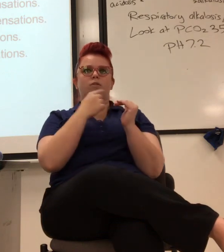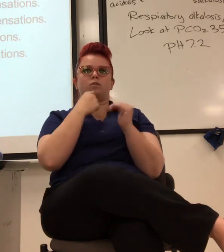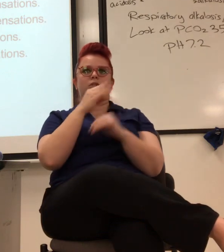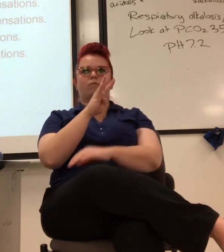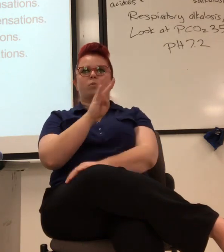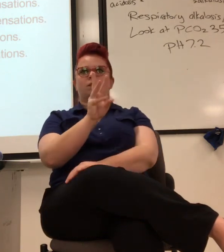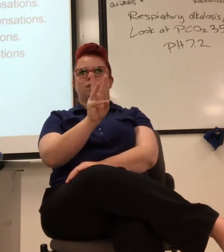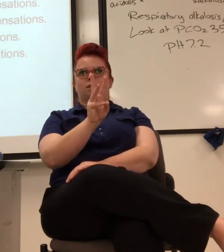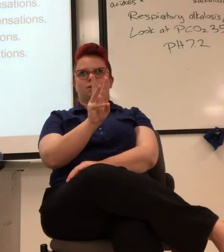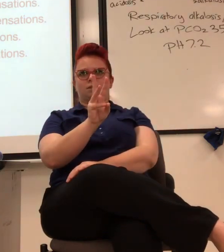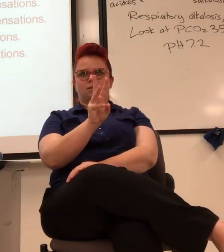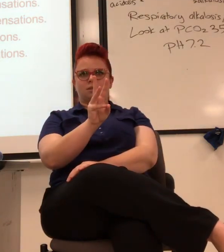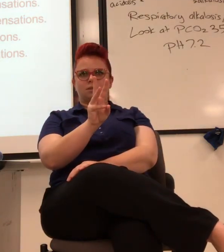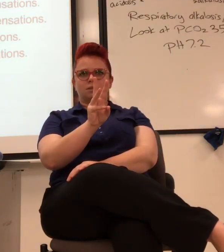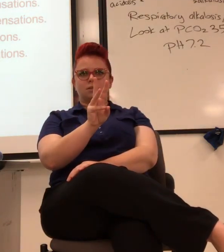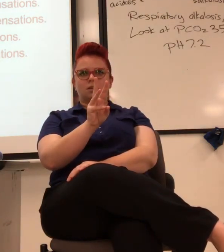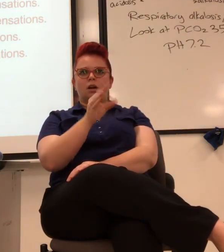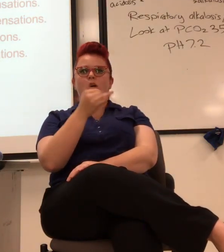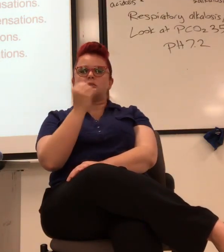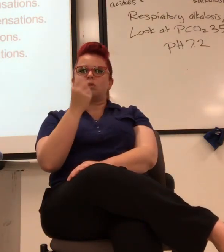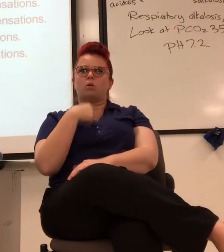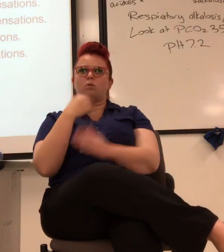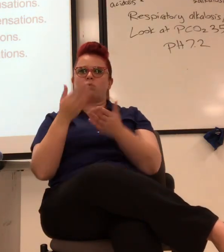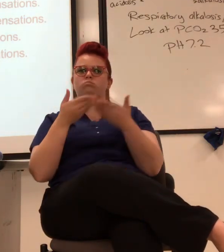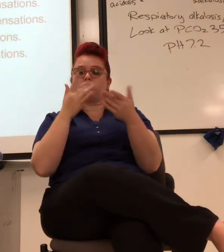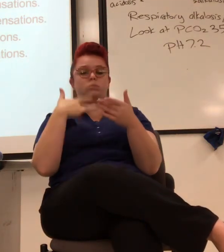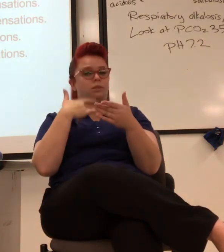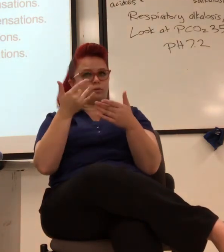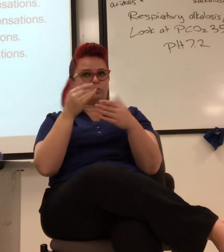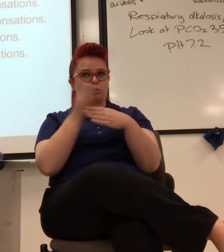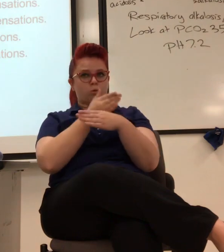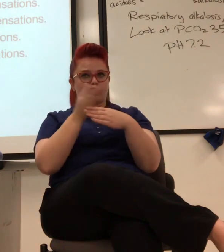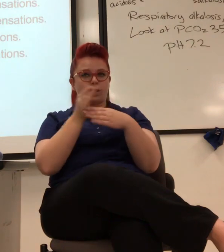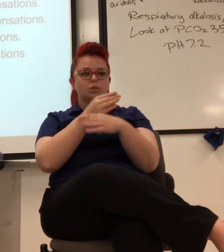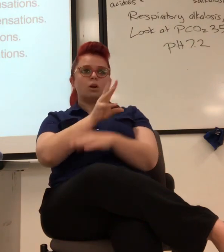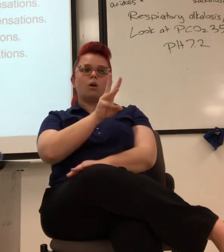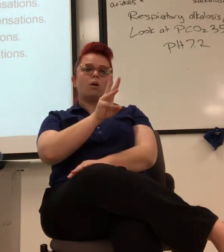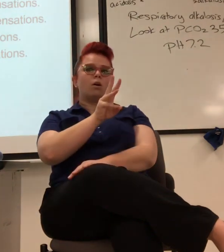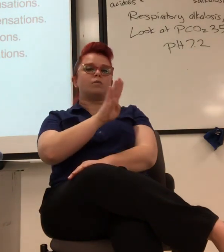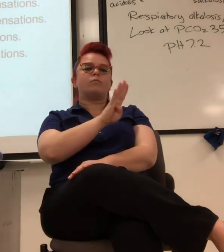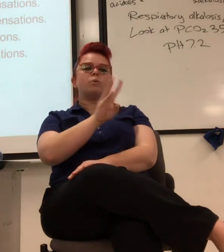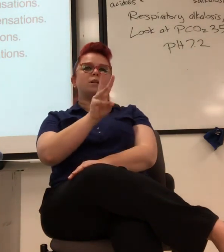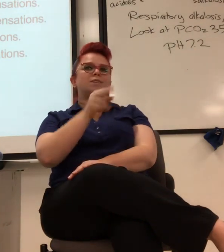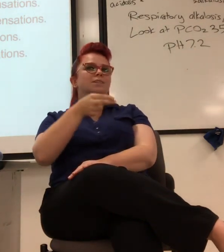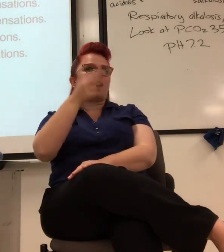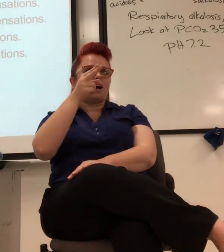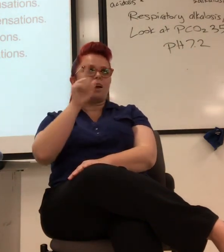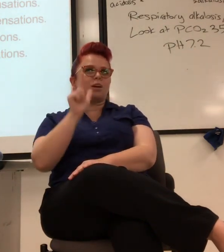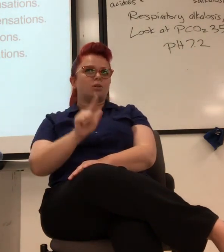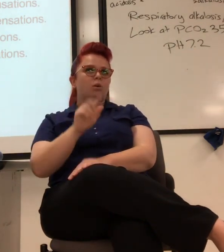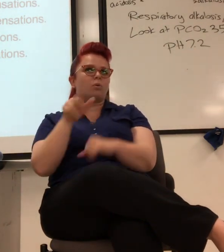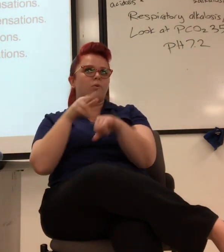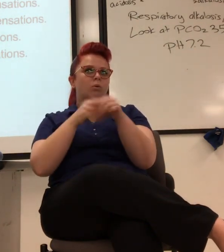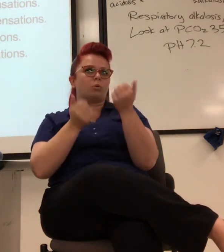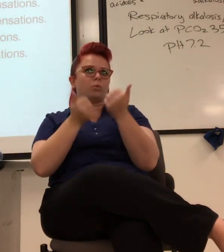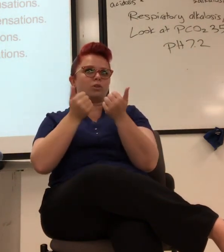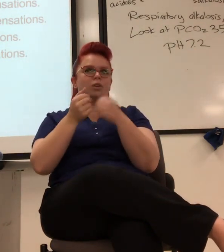So PCO2, if it's high, you can elevate to a level where it lowers the pH.